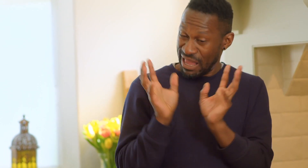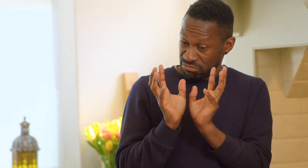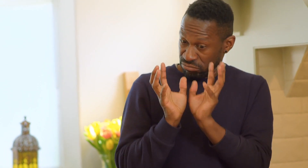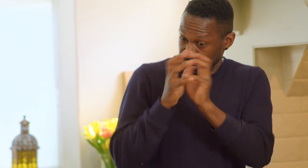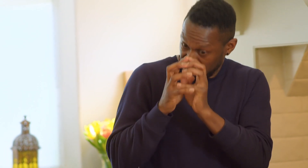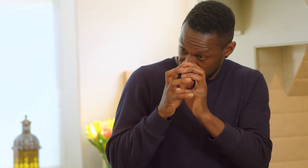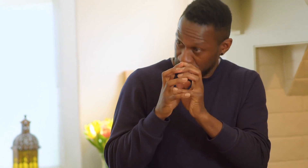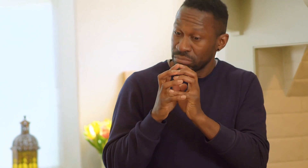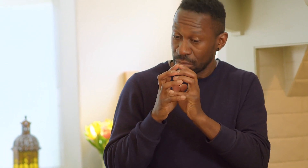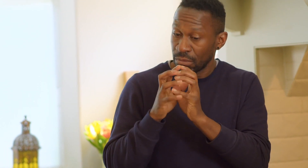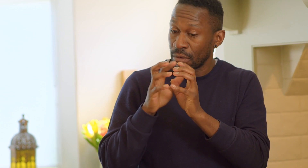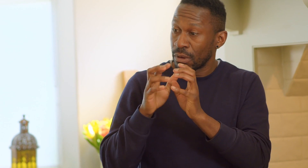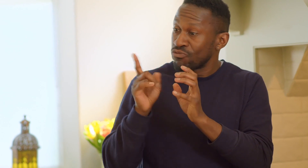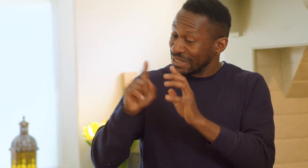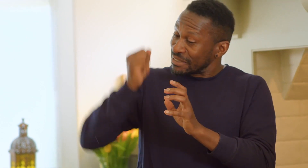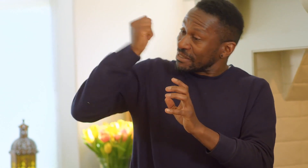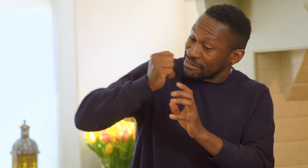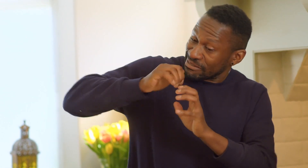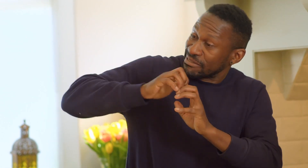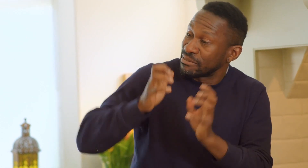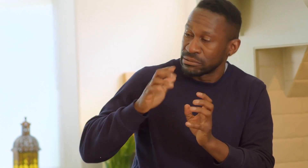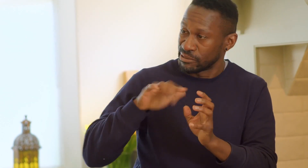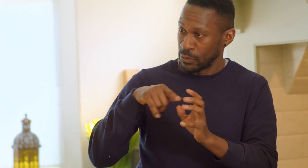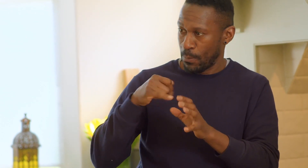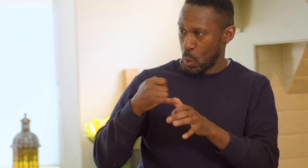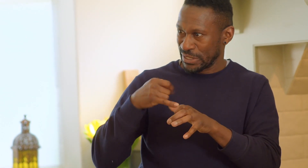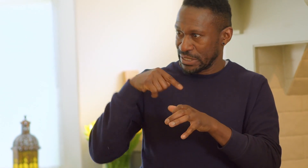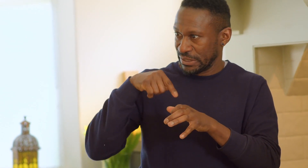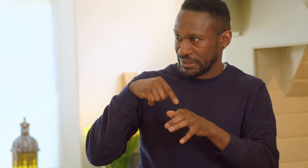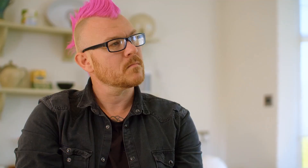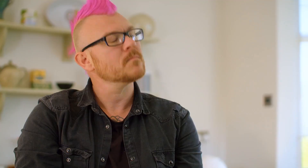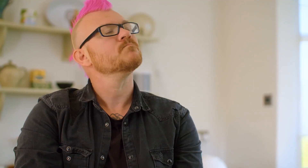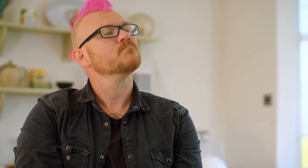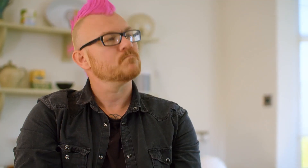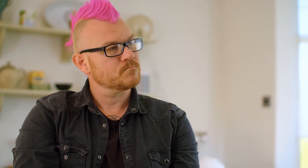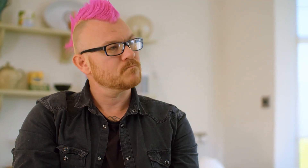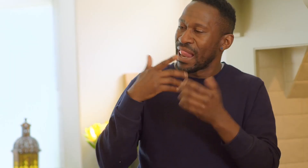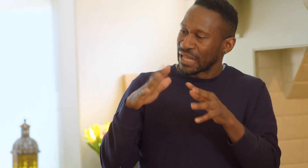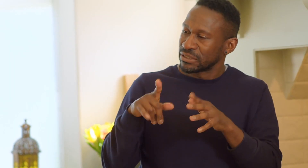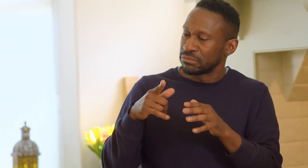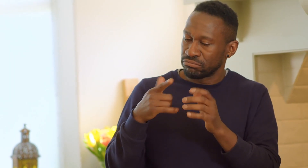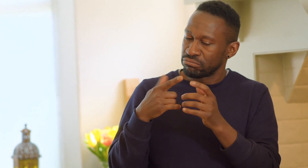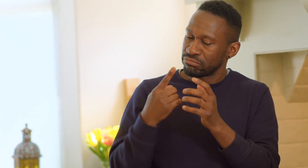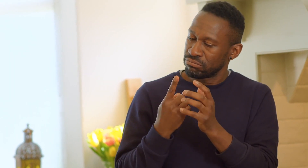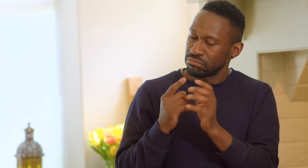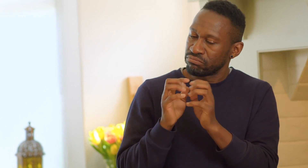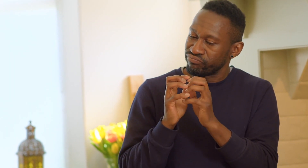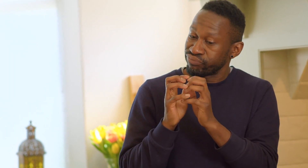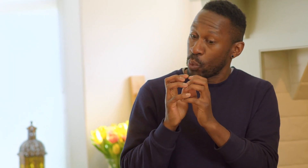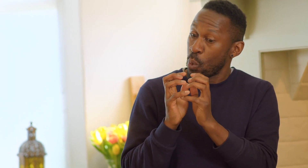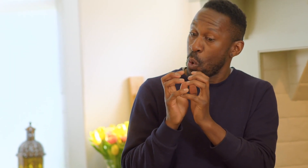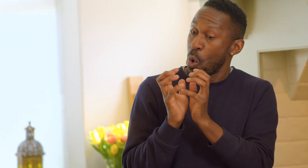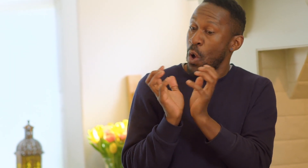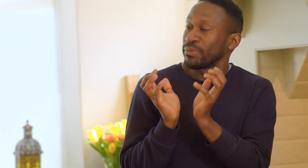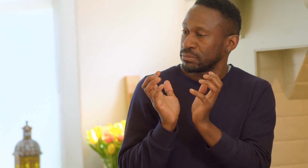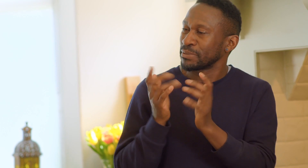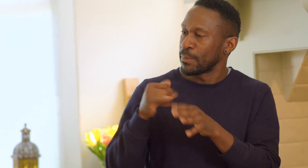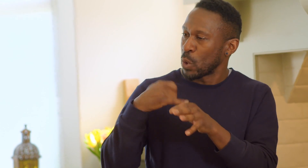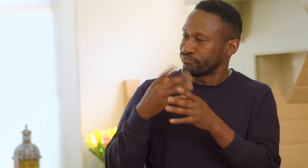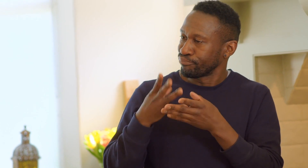pods. If you forced them open, they'd still be poisonous inside. Uh-huh. You have to wait for the fruit to ripen and